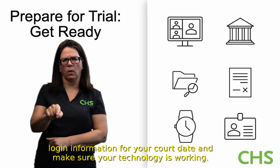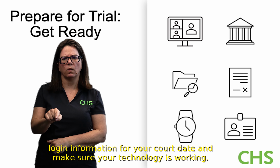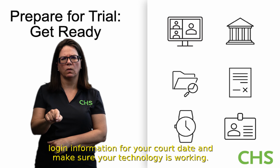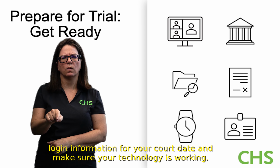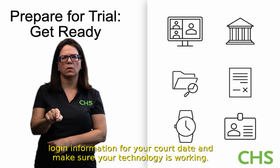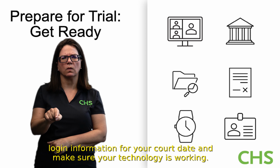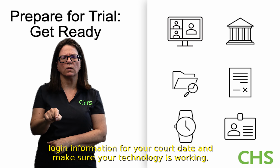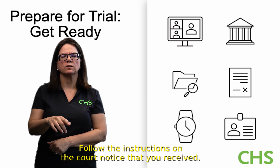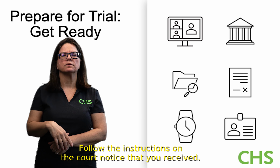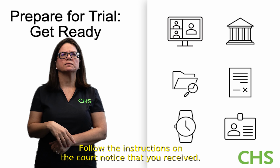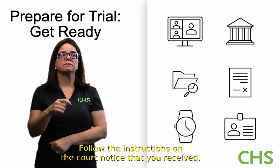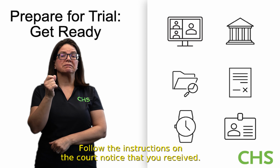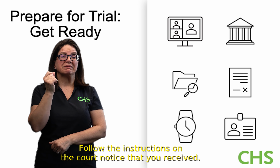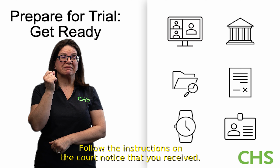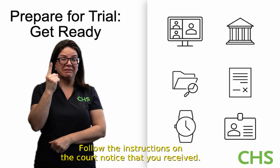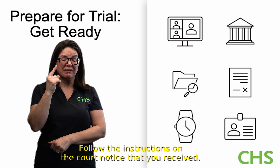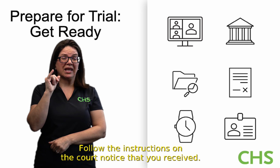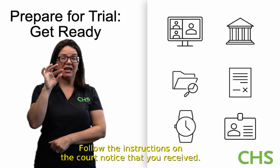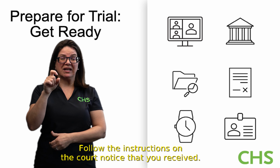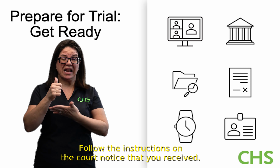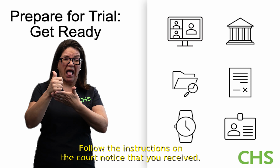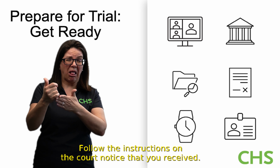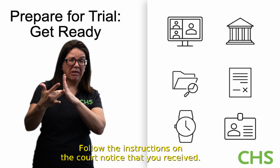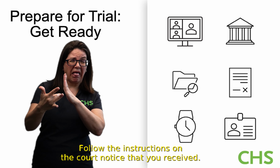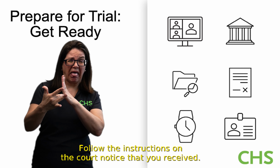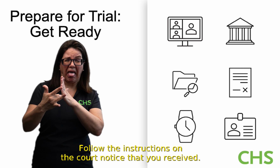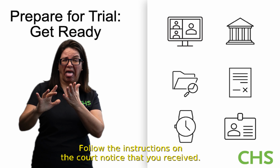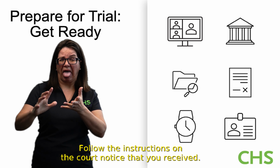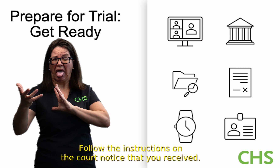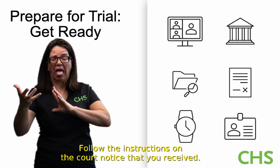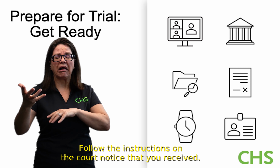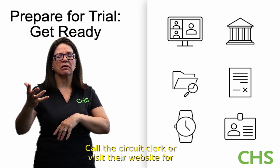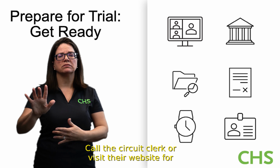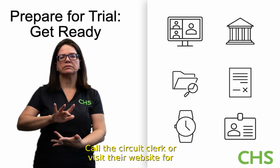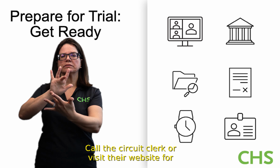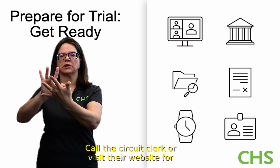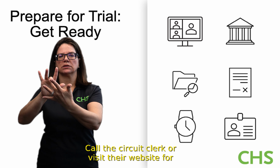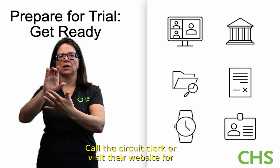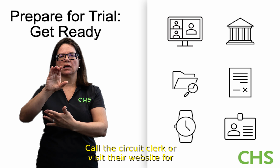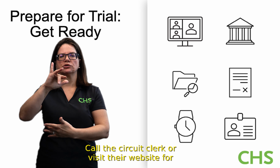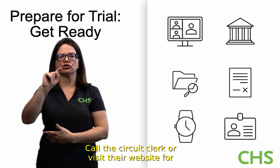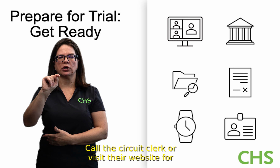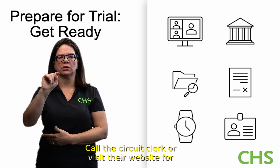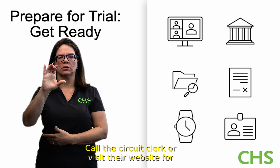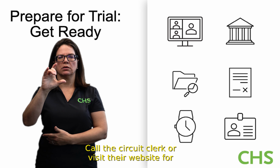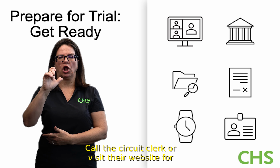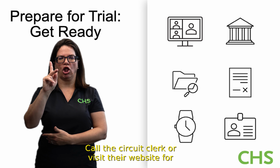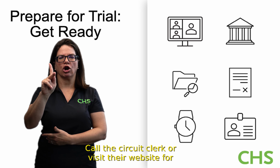working. Follow the instructions on the court notice that you received. Call the circuit clerk or visit their